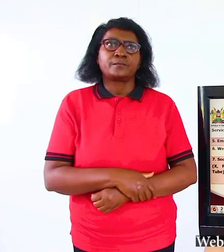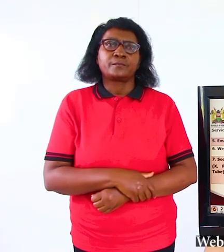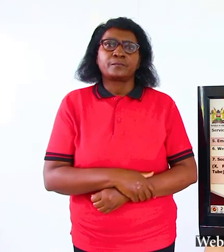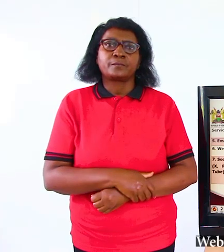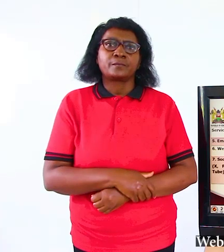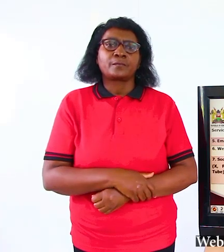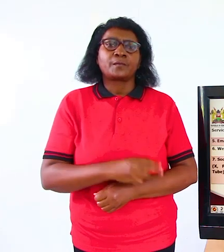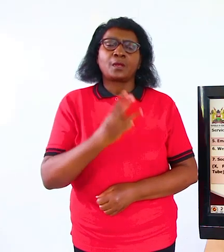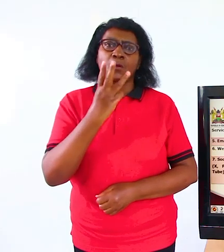Website.